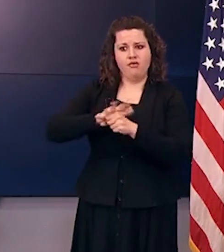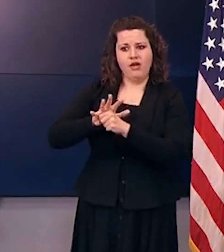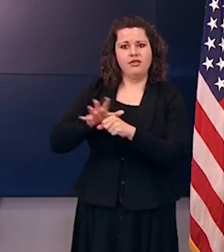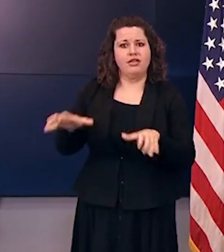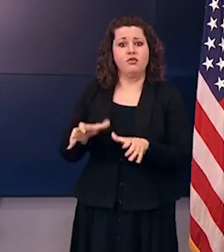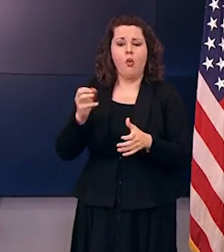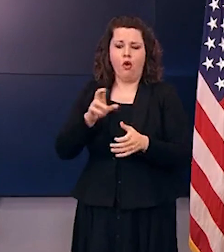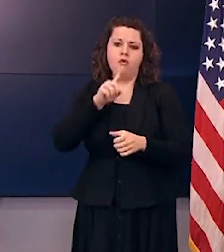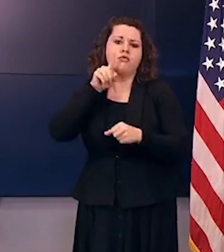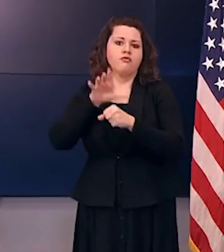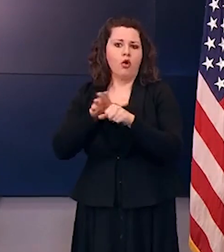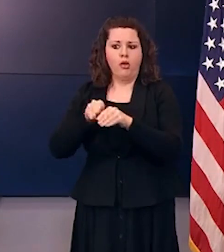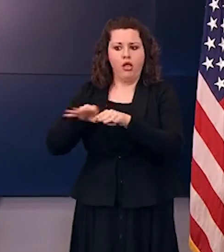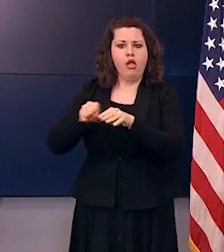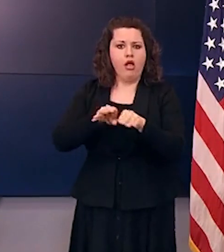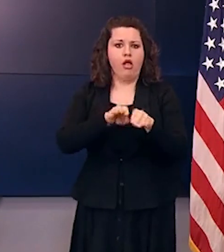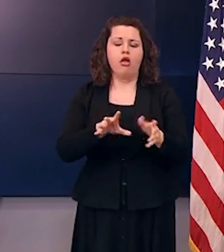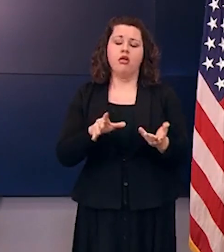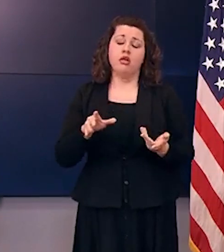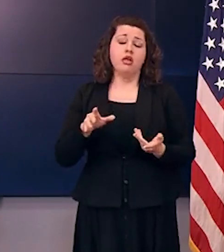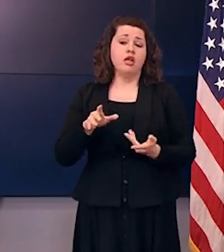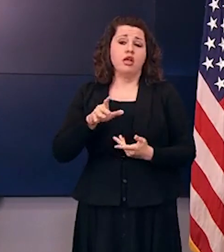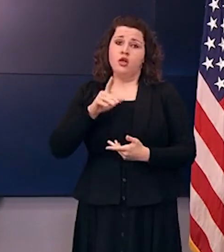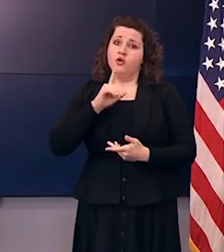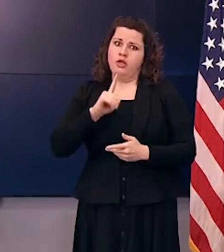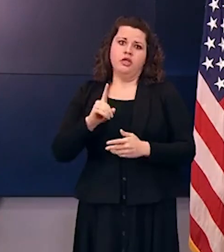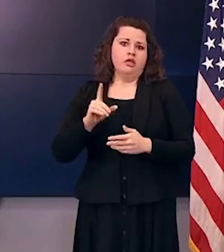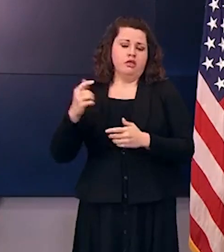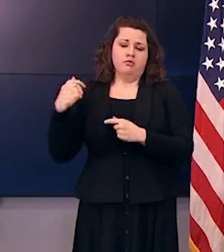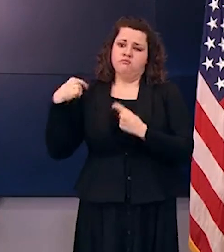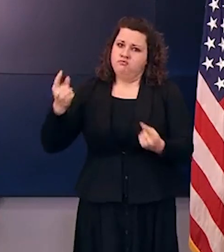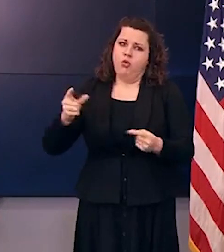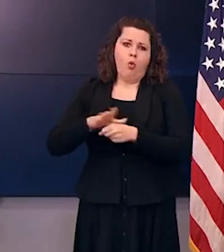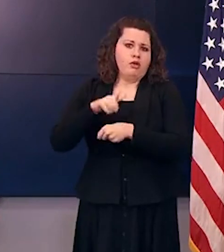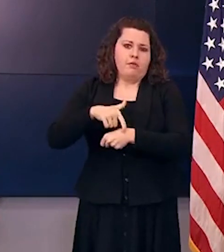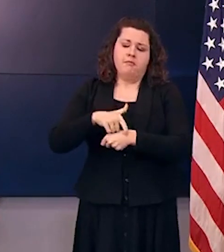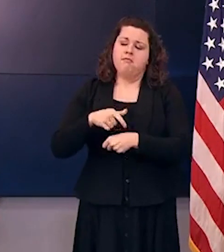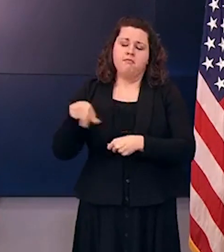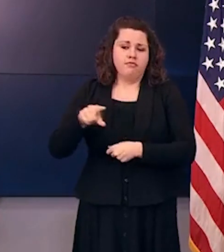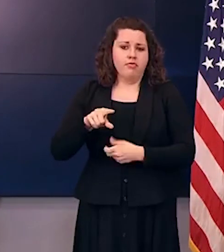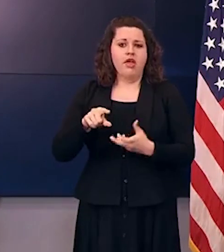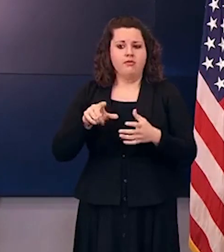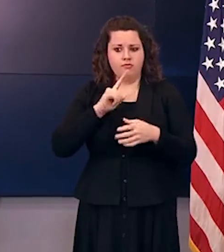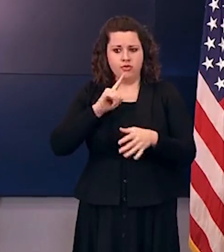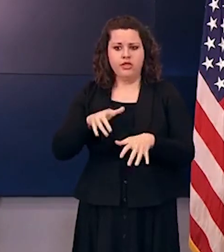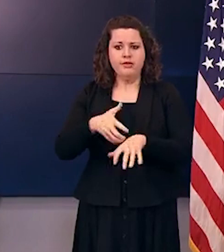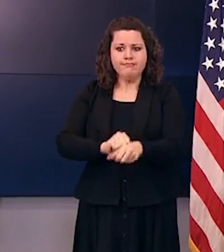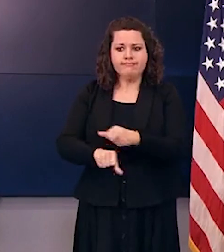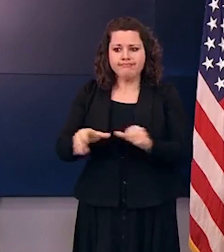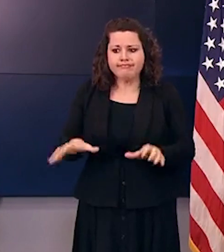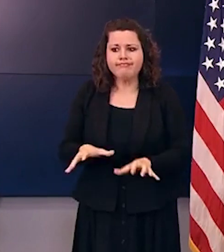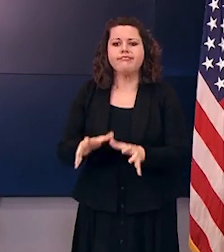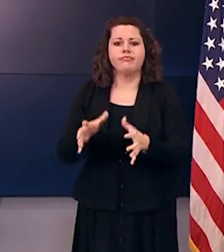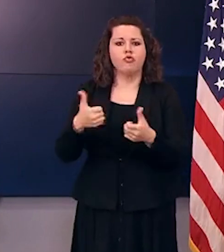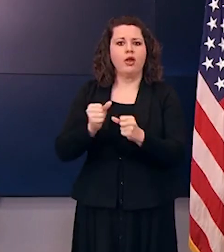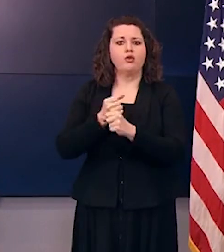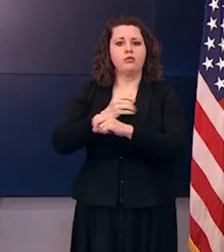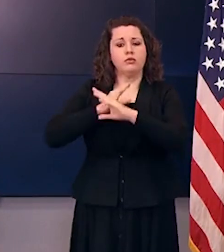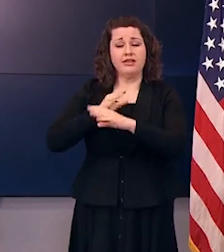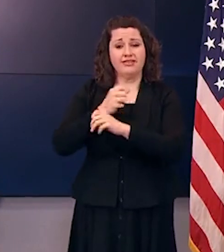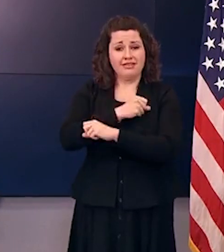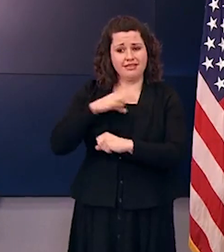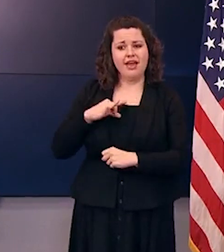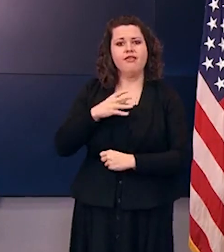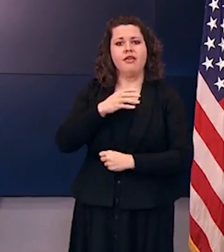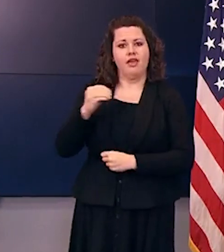activity or confirmed outbreaks. And they really have, from the very beginning, have been taking proactive measures to protect staff as